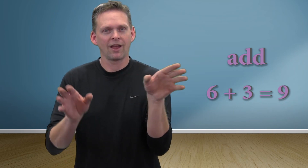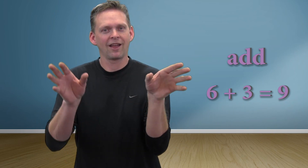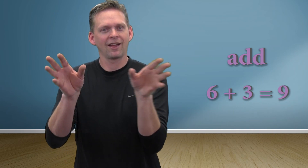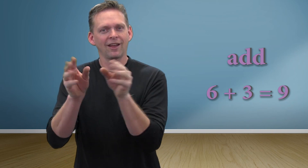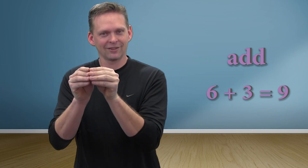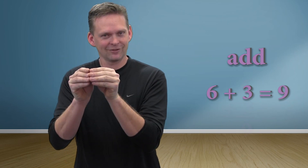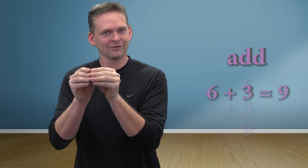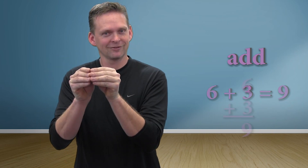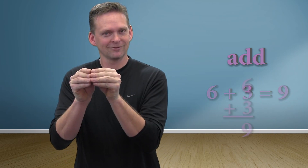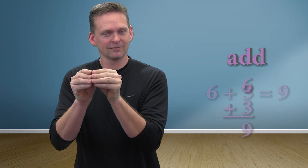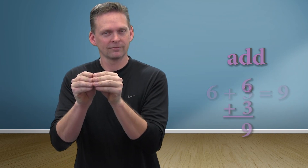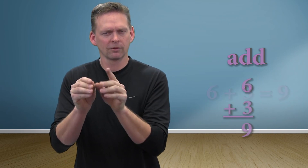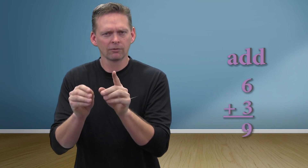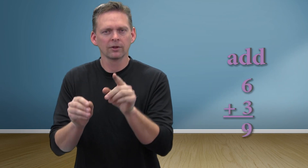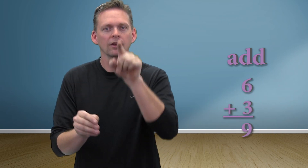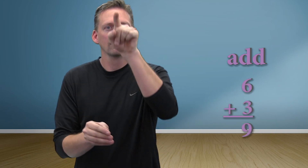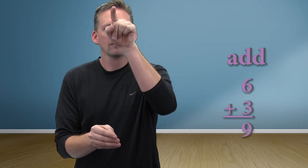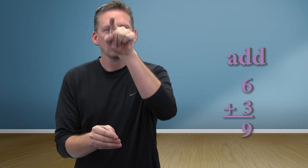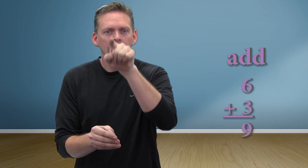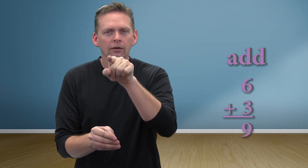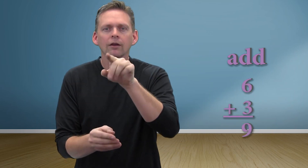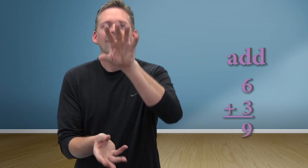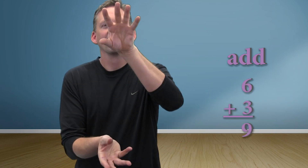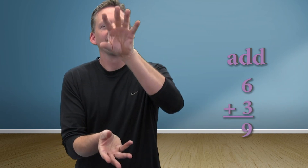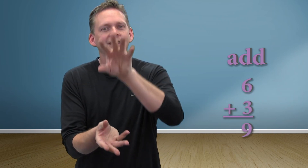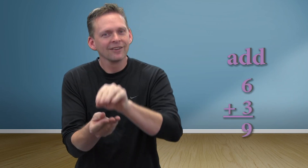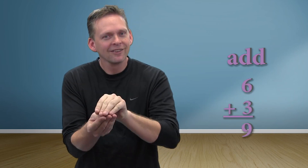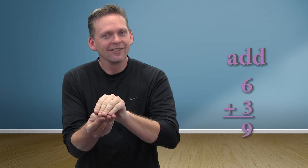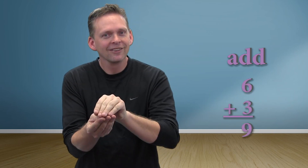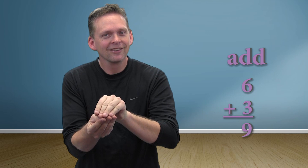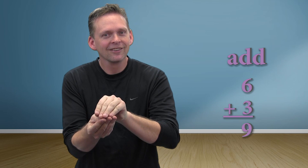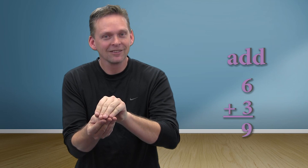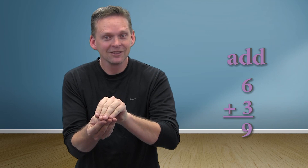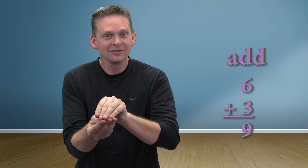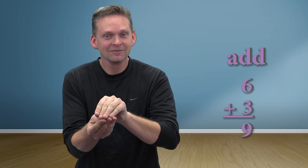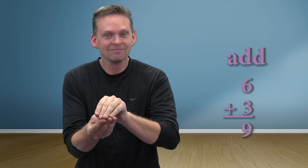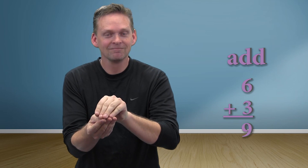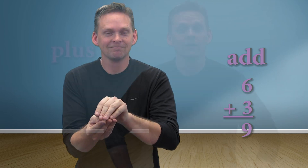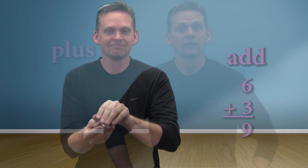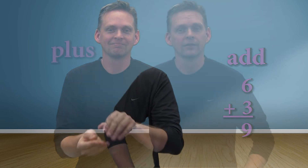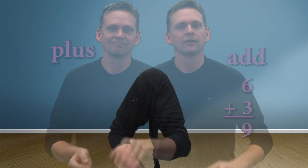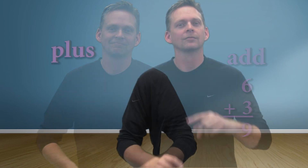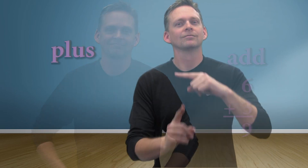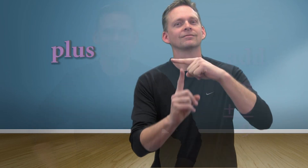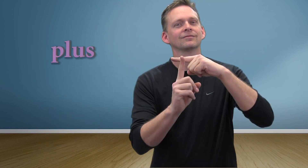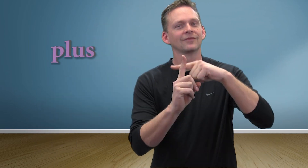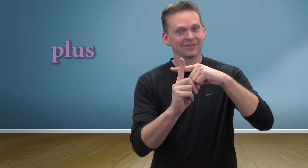plus,